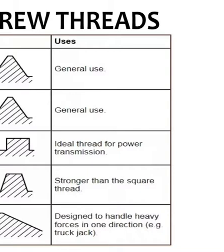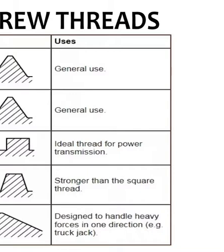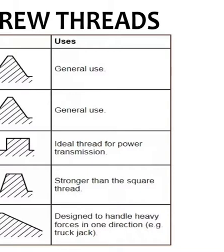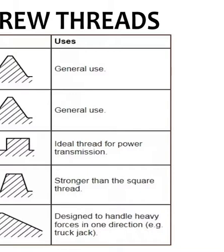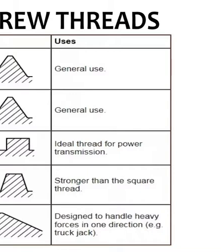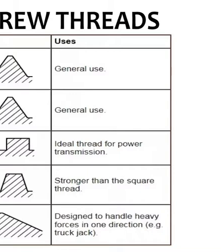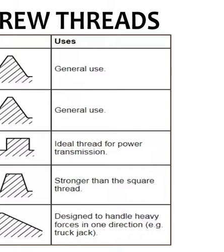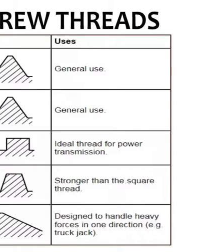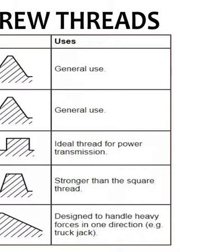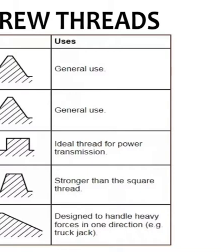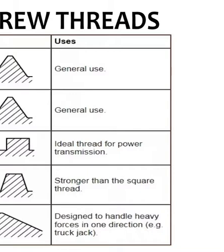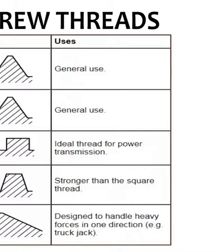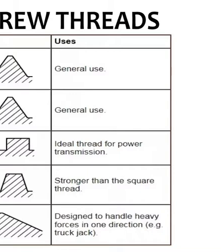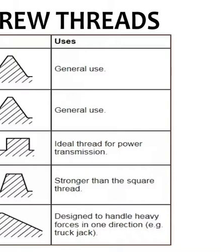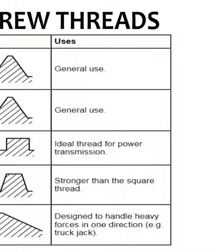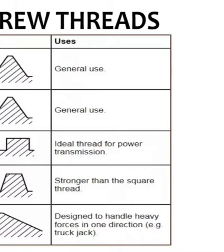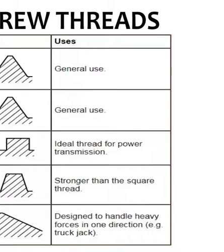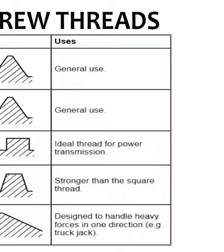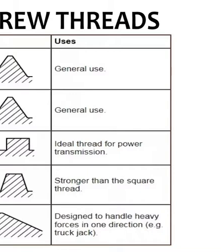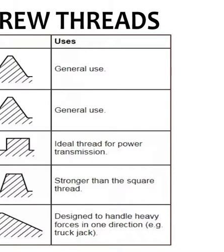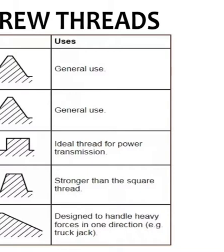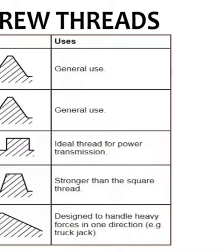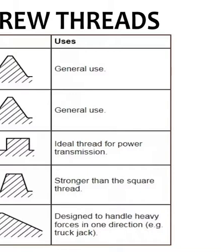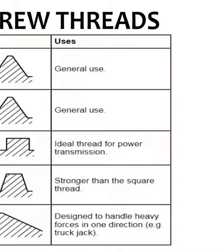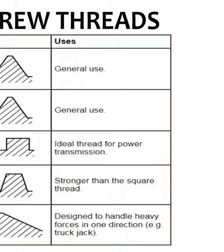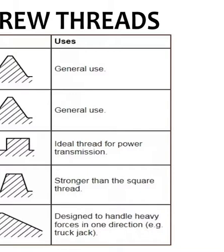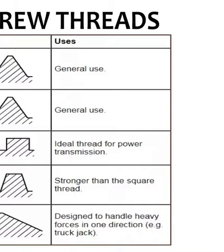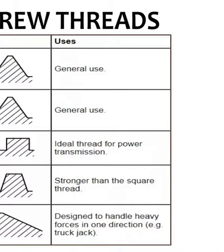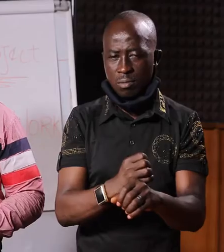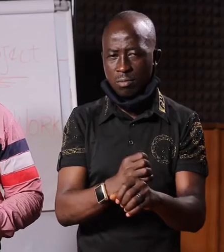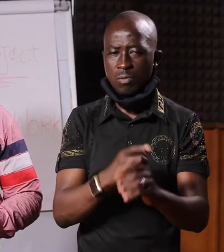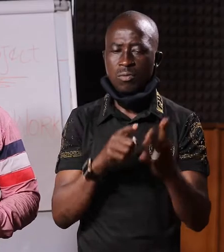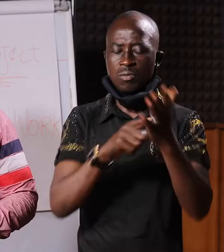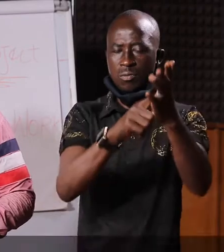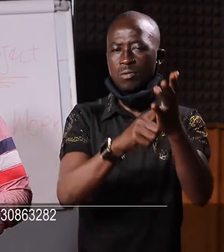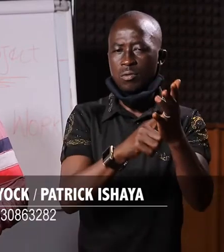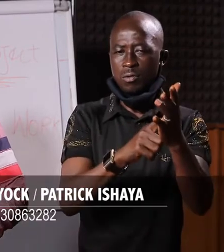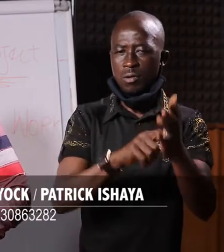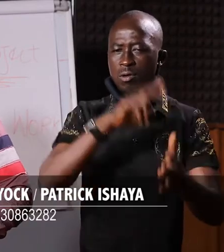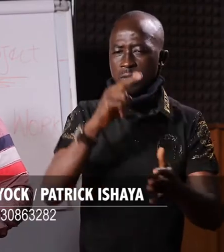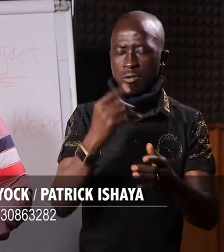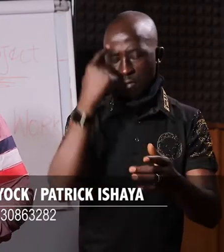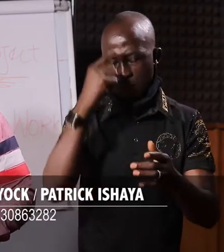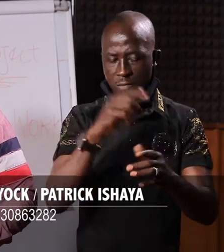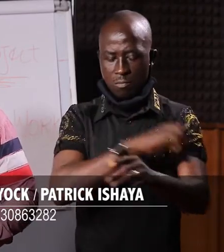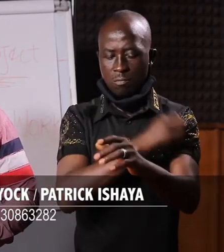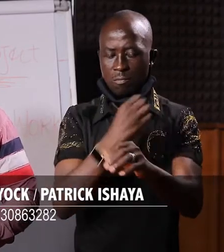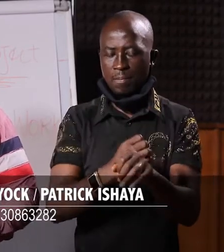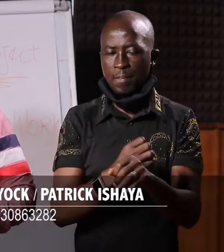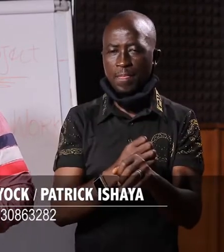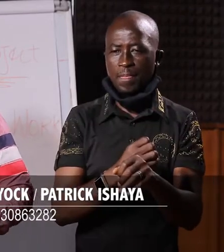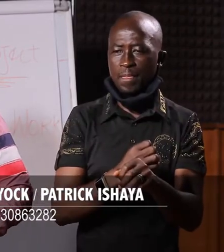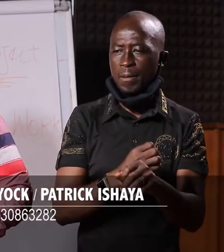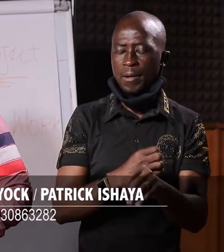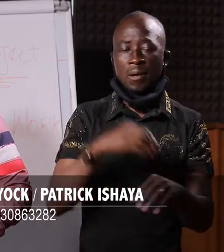is an ideal thread for power transmission. It is used mainly for power transmission.